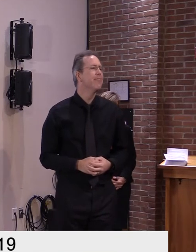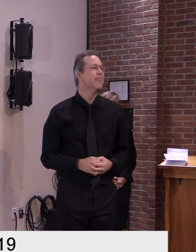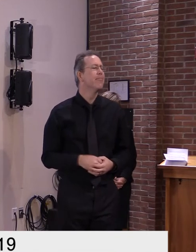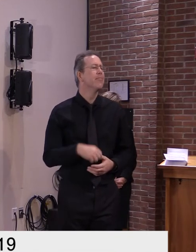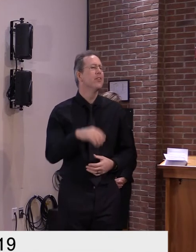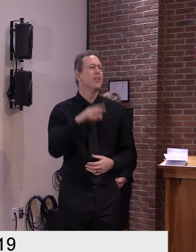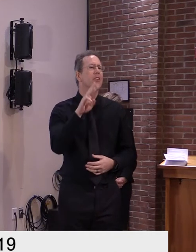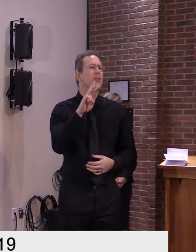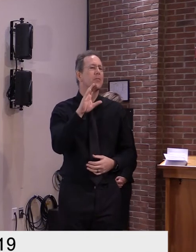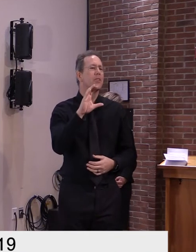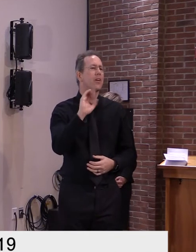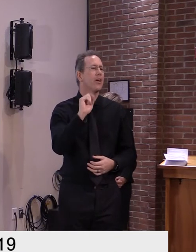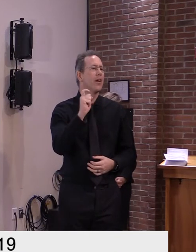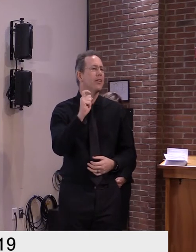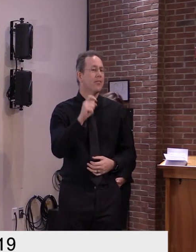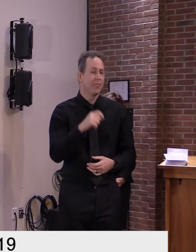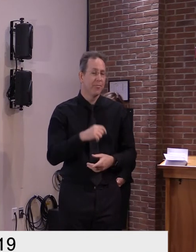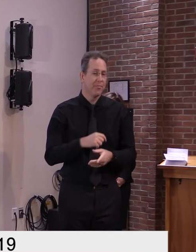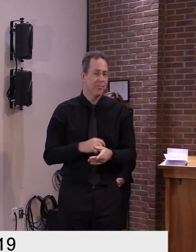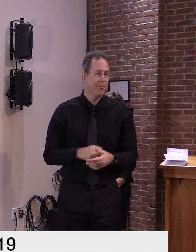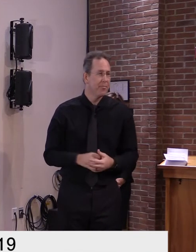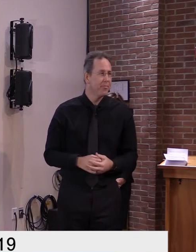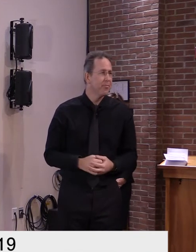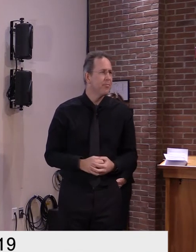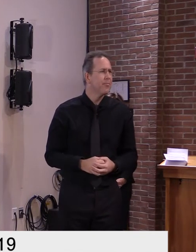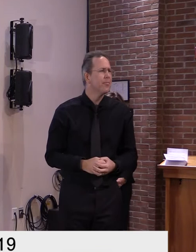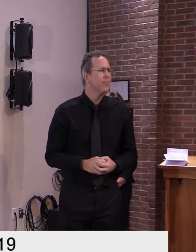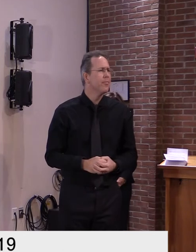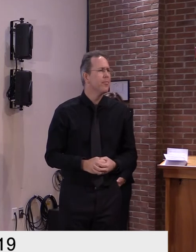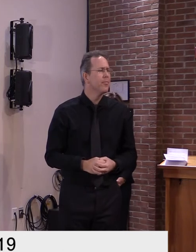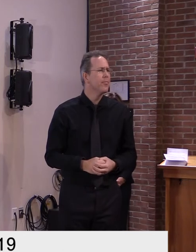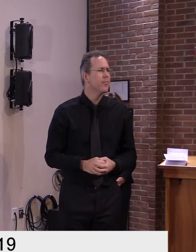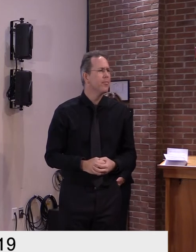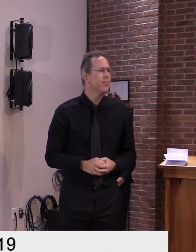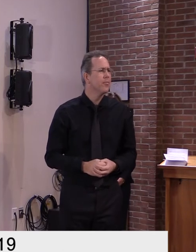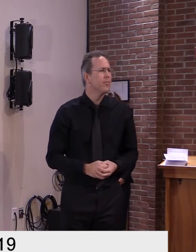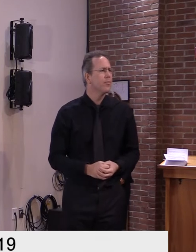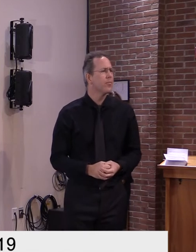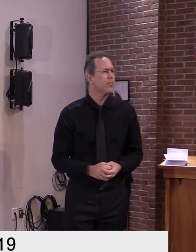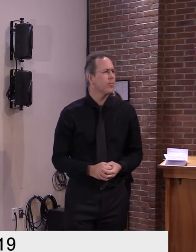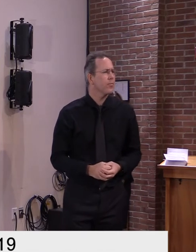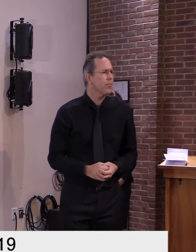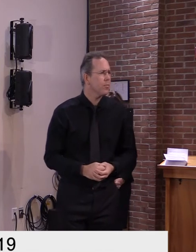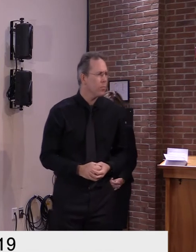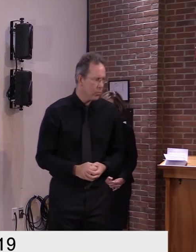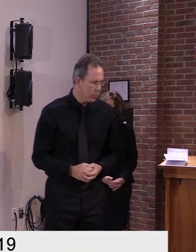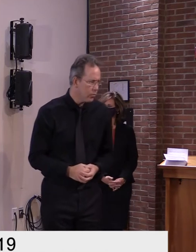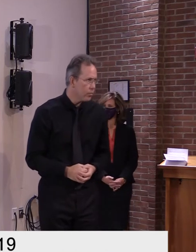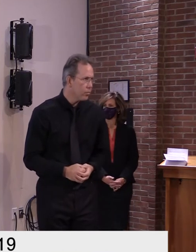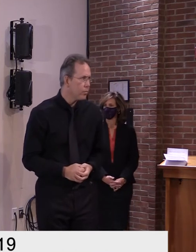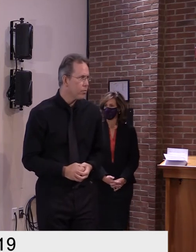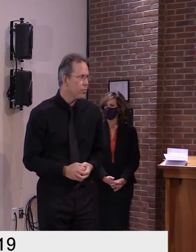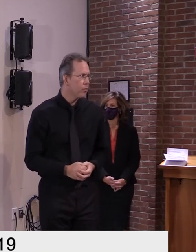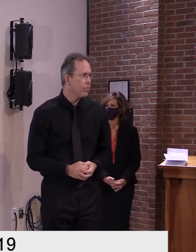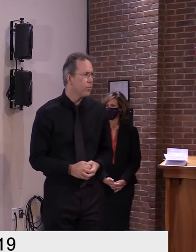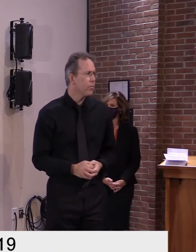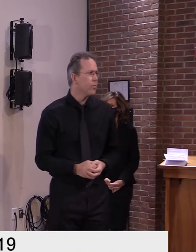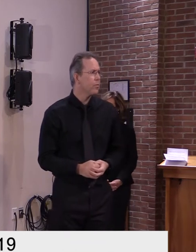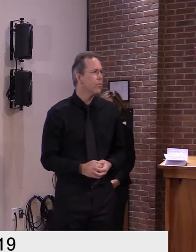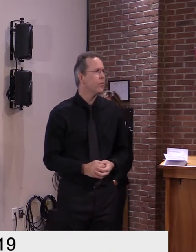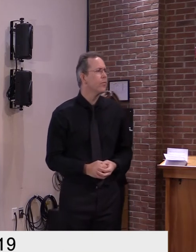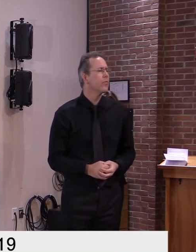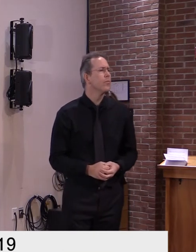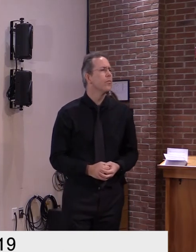Oh, that was my only question. Okay, thank you. Avery, WCAX. Thank you. Governor Scott, there's a UVM women's basketball and UVM women's hockey game scheduled for this weekend. What is the